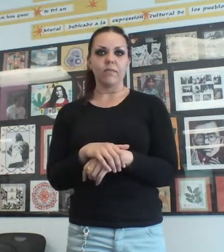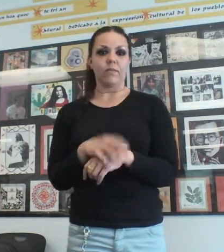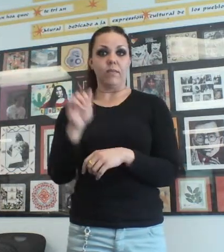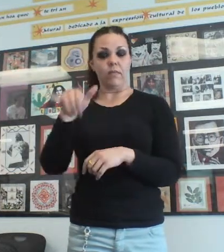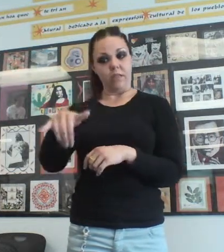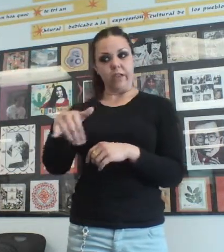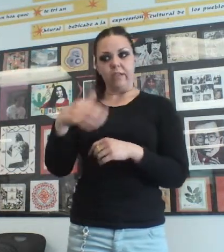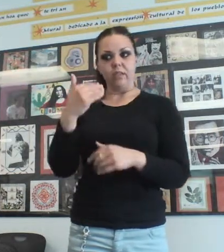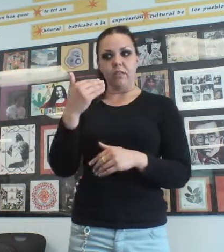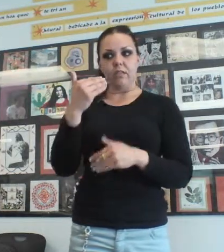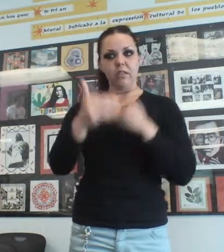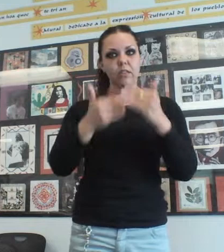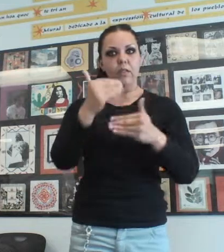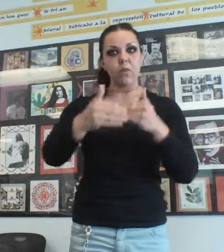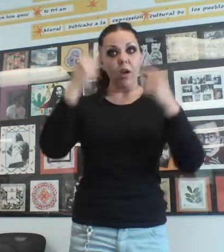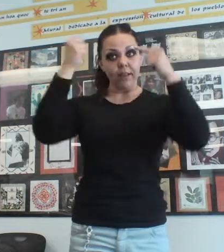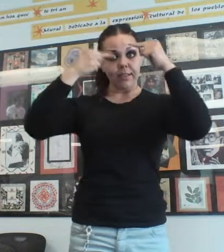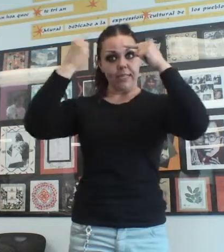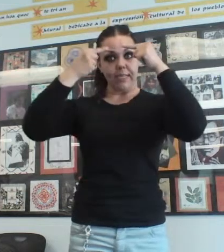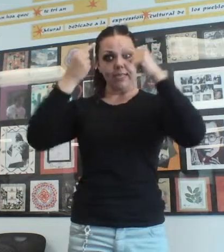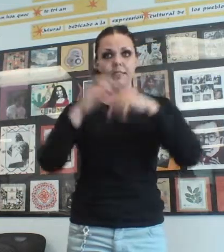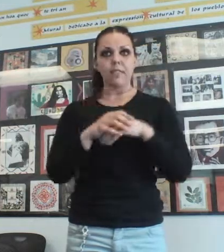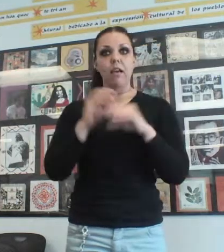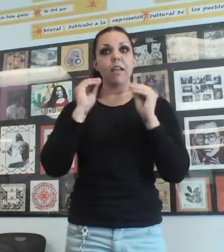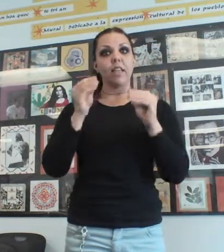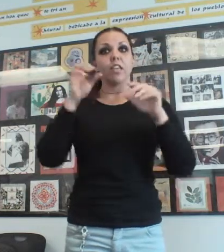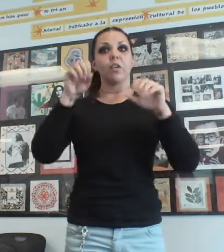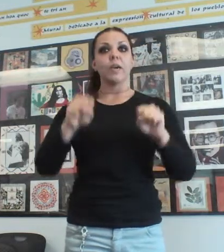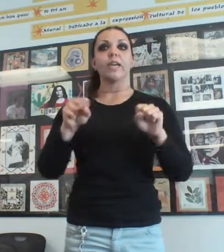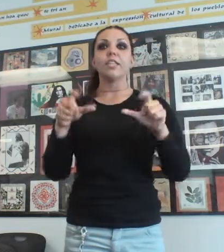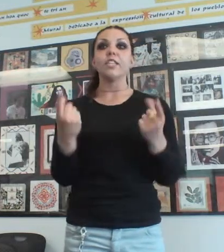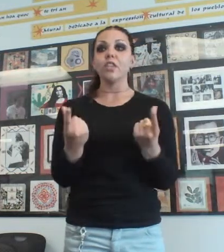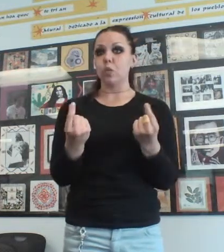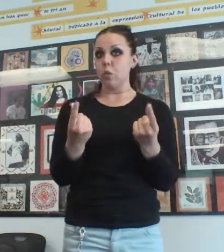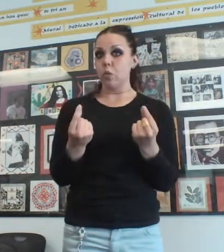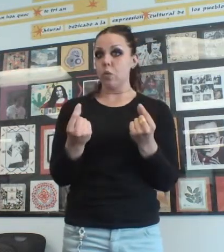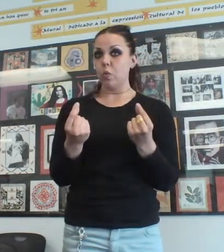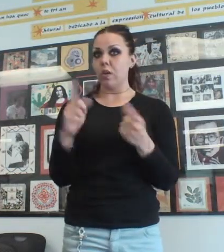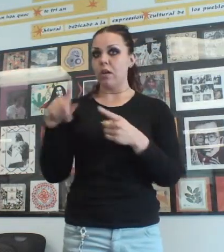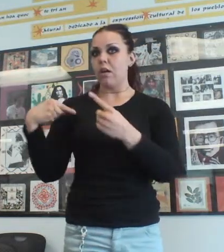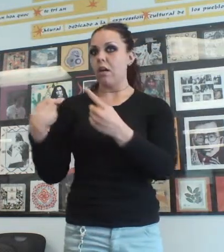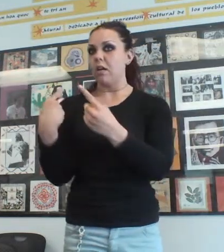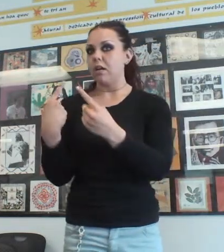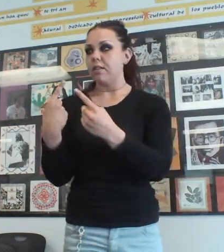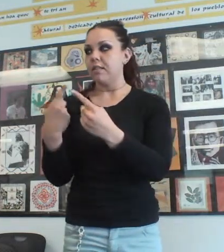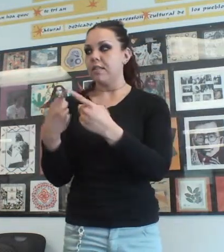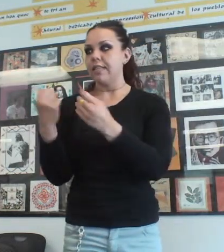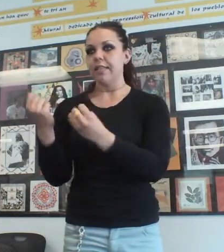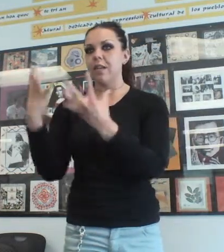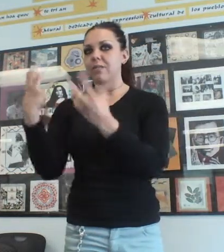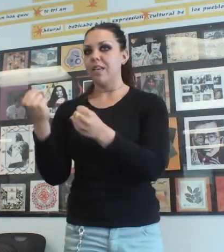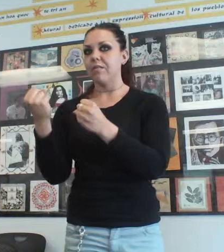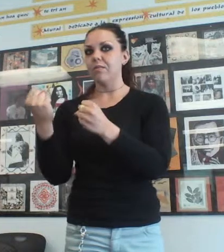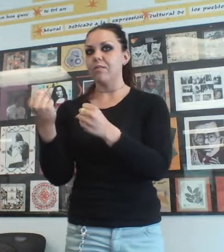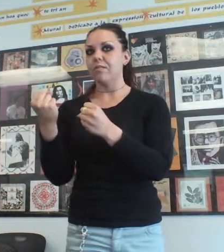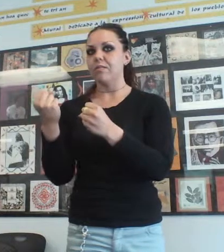There's nothing you can do until it comes out, and then either your partner or you will realize that you made a